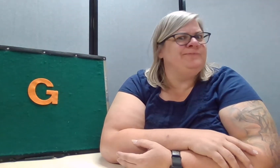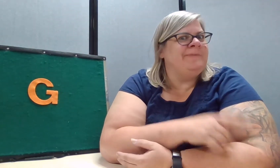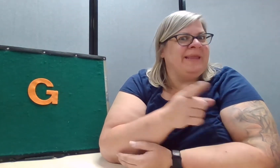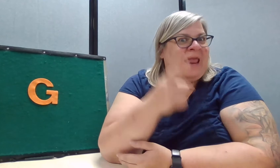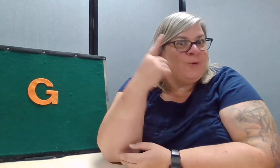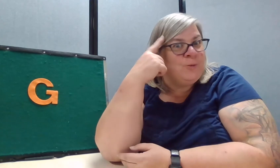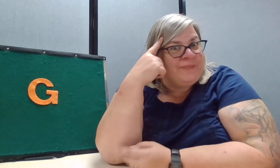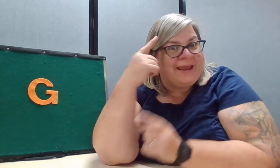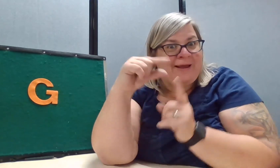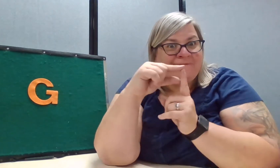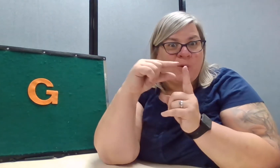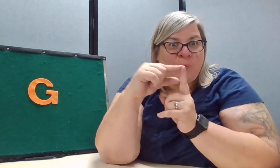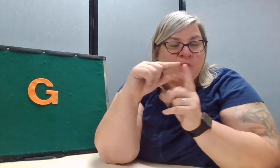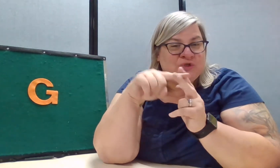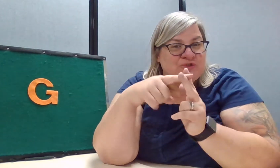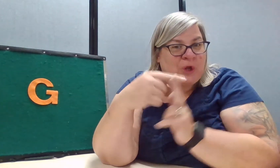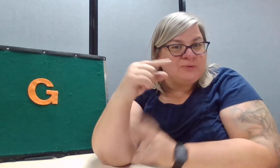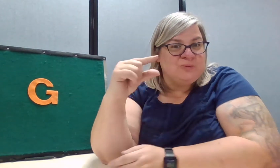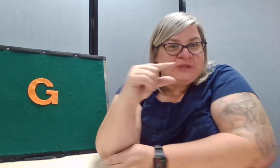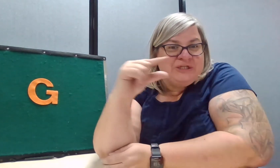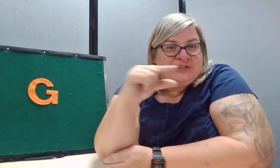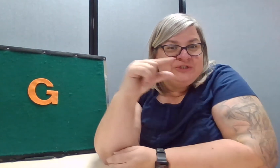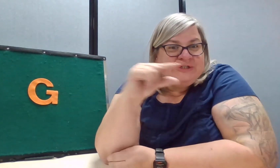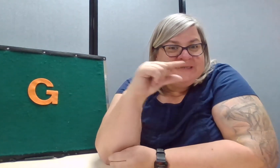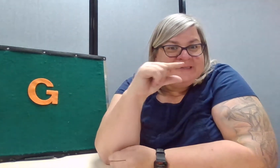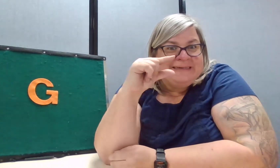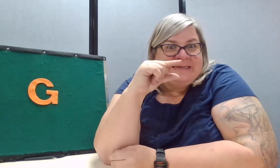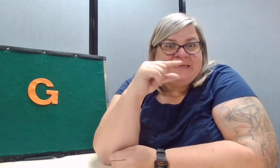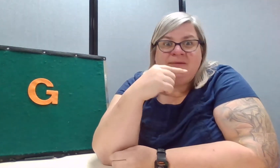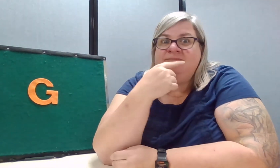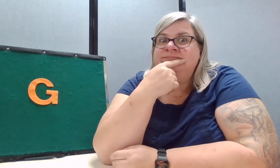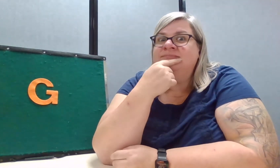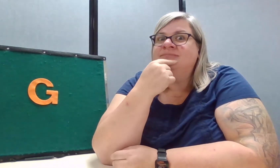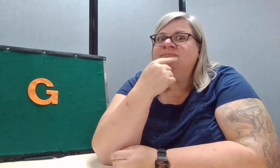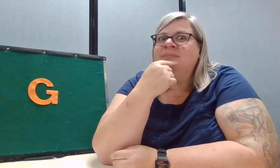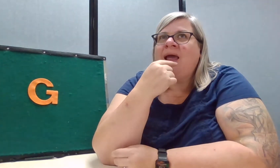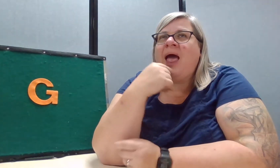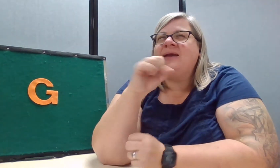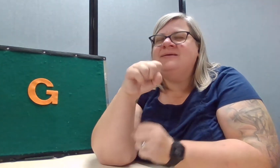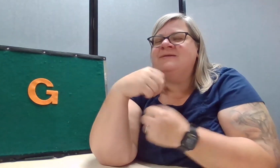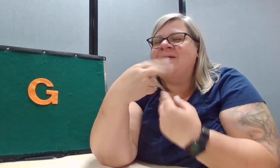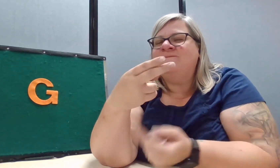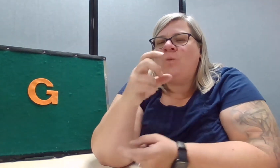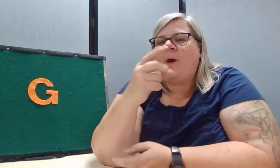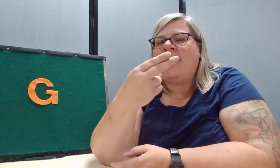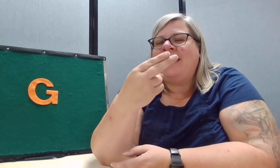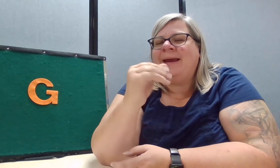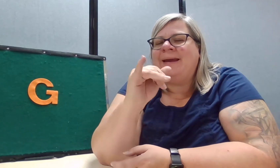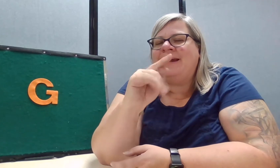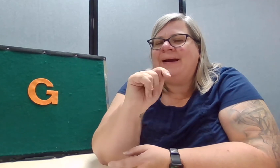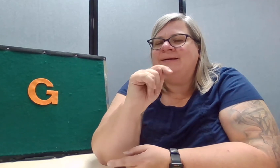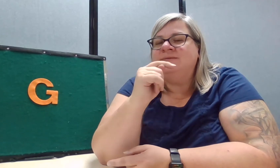Can you think of a Halloween word that starts with the letter G? I can give you a hint.